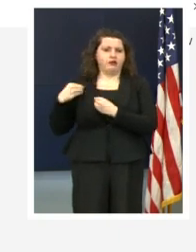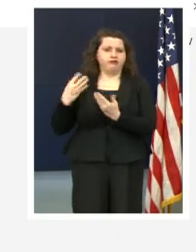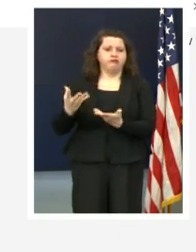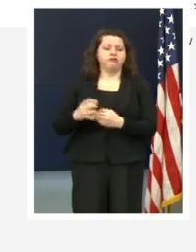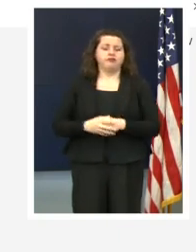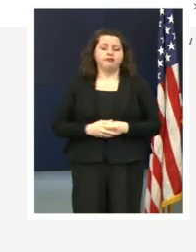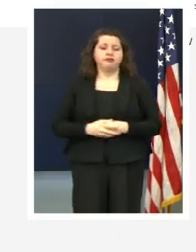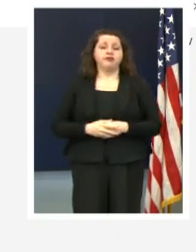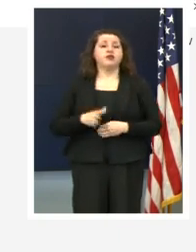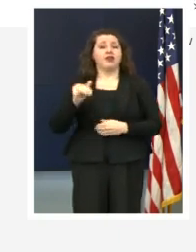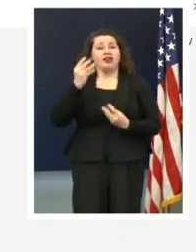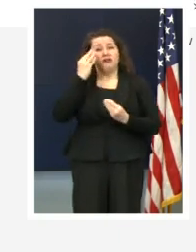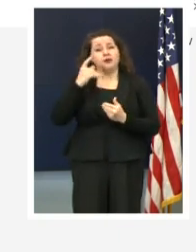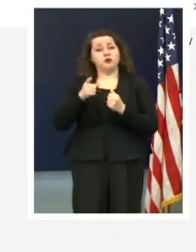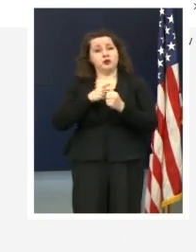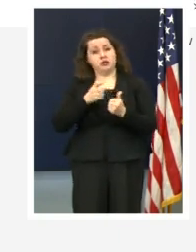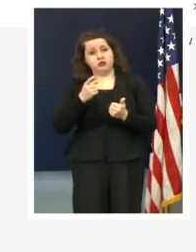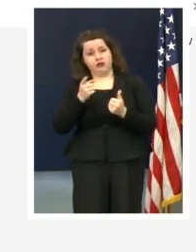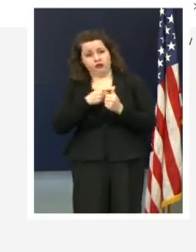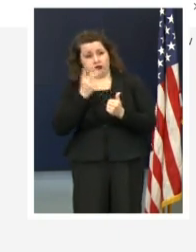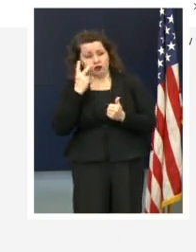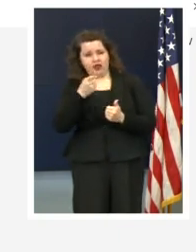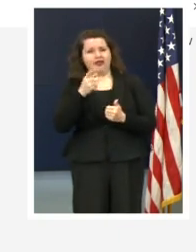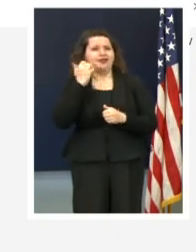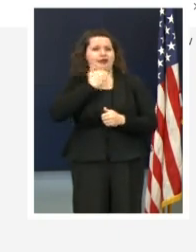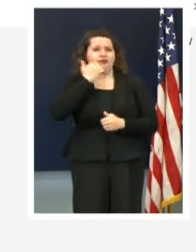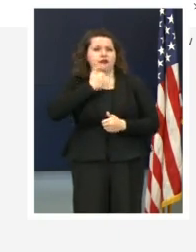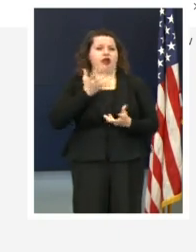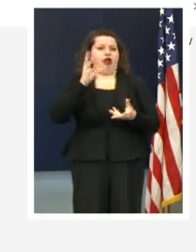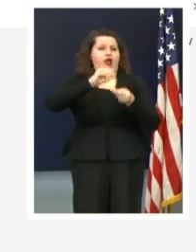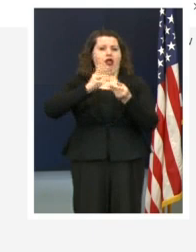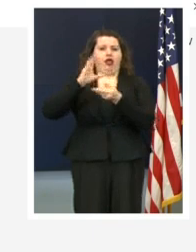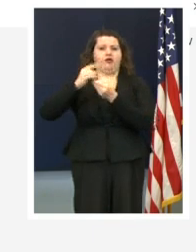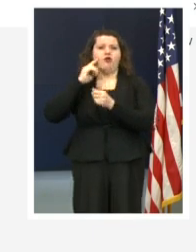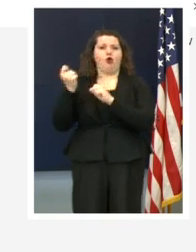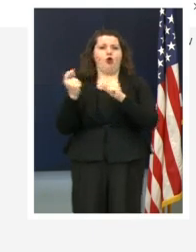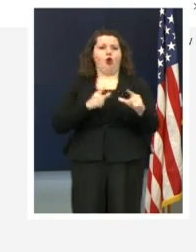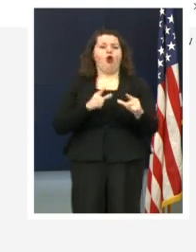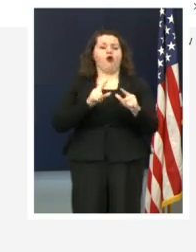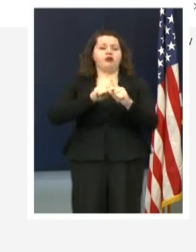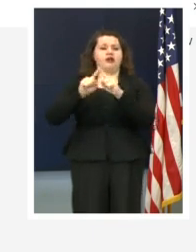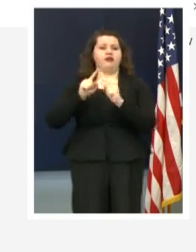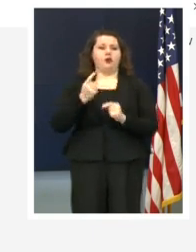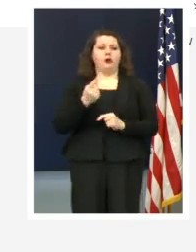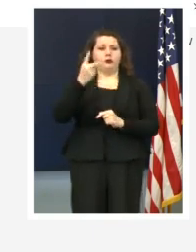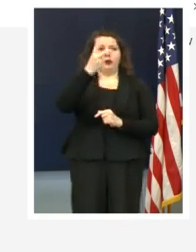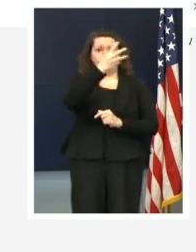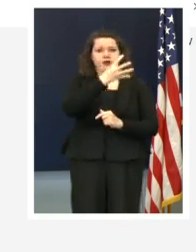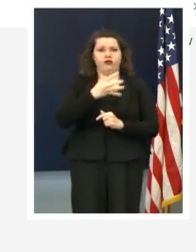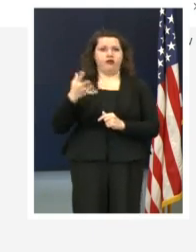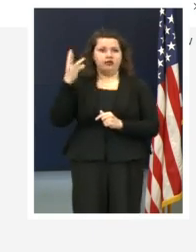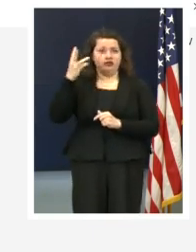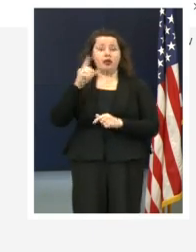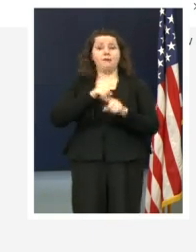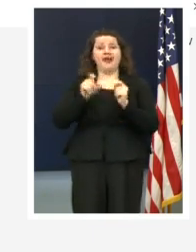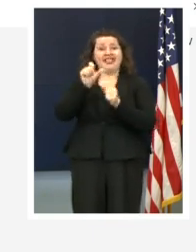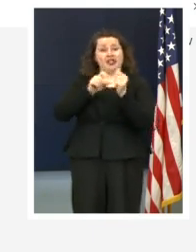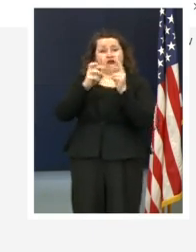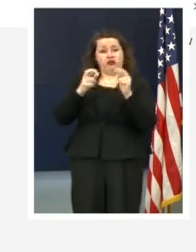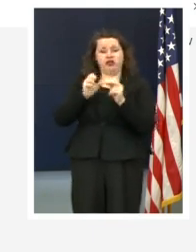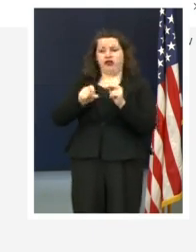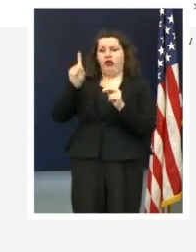The information you see at first is a daily roll-up of all regions, but you can click on any region to see its data for the